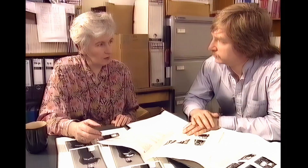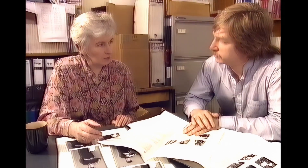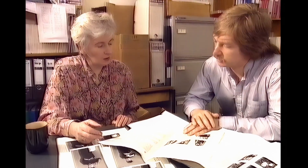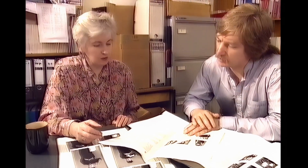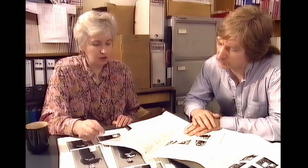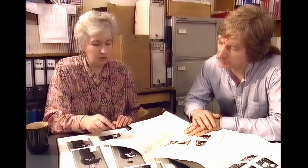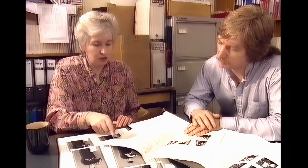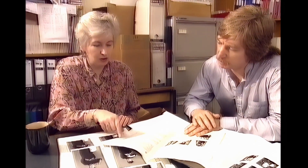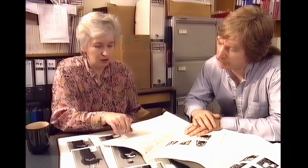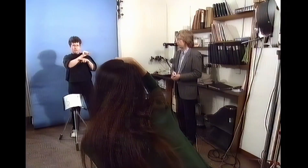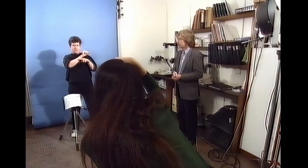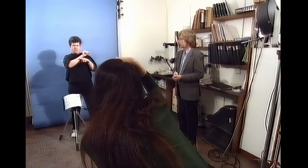And I think originally...